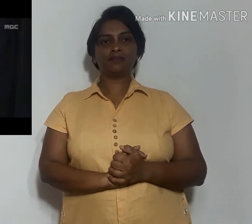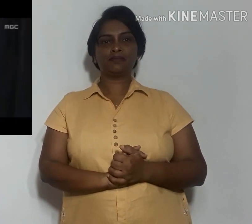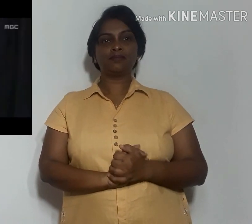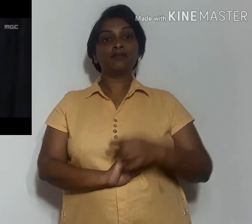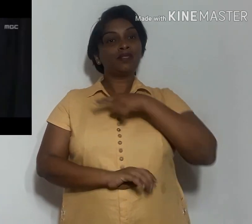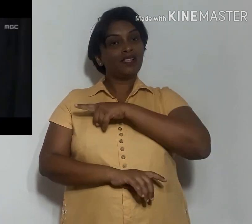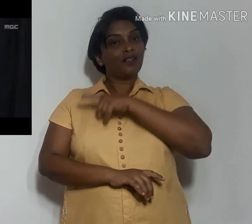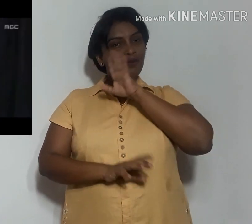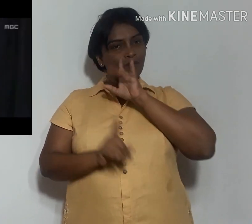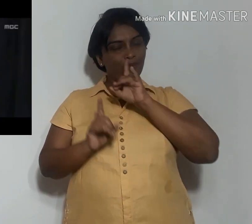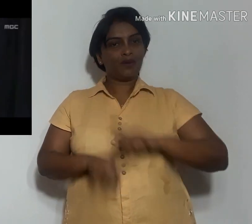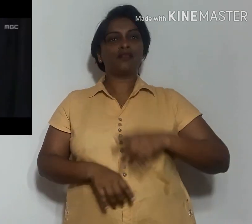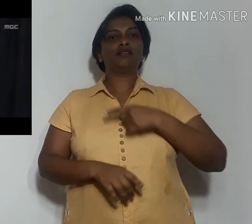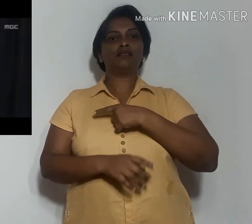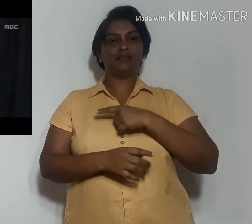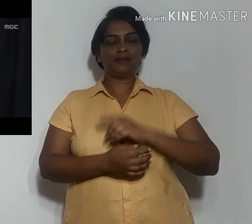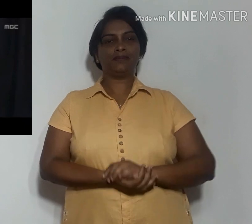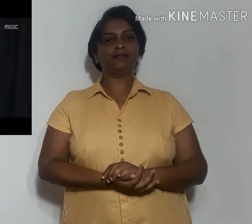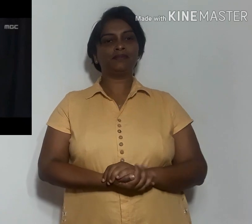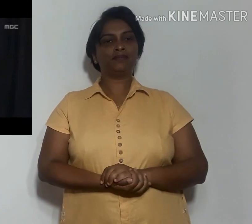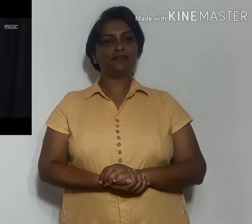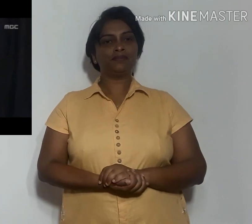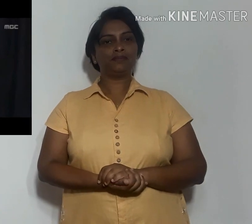so it's like,